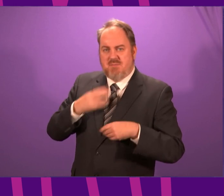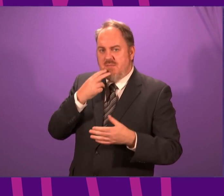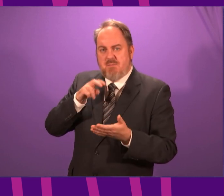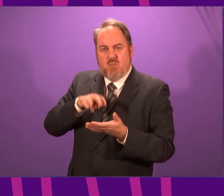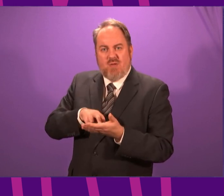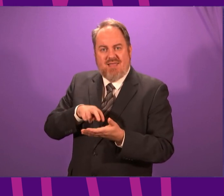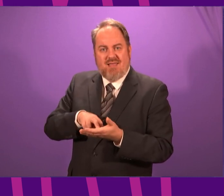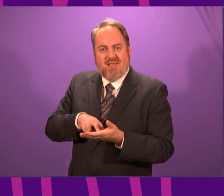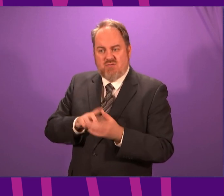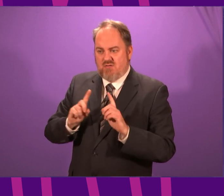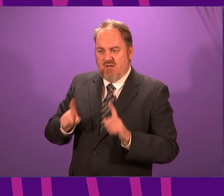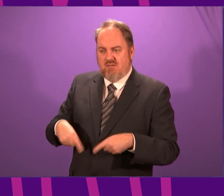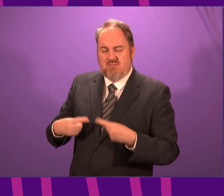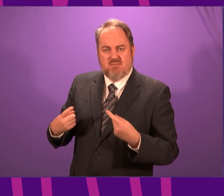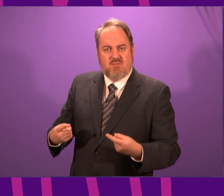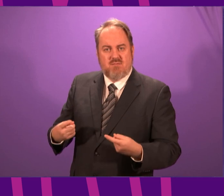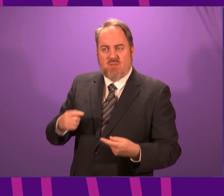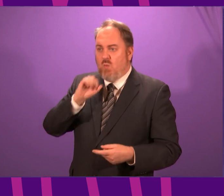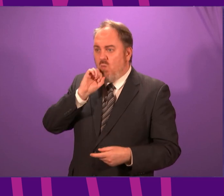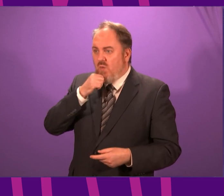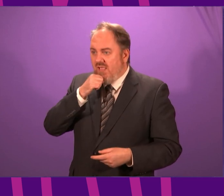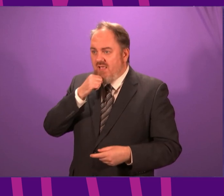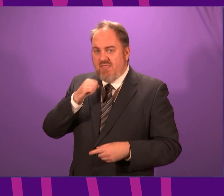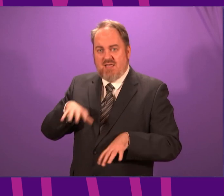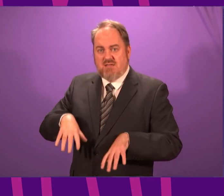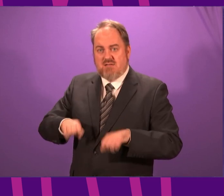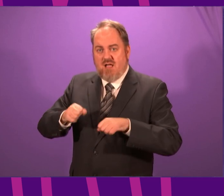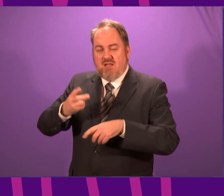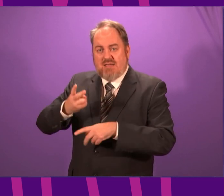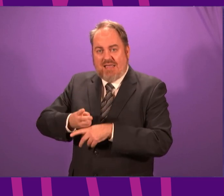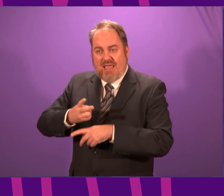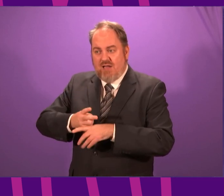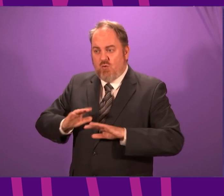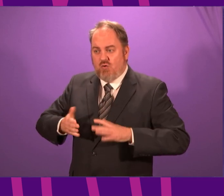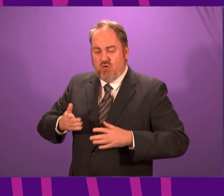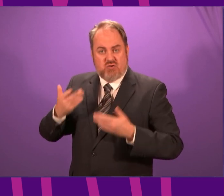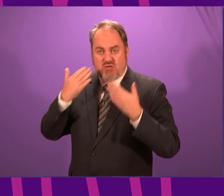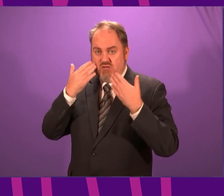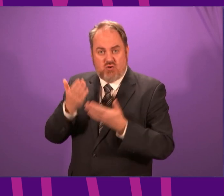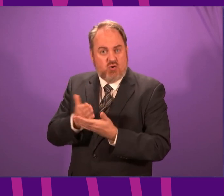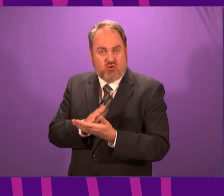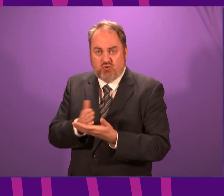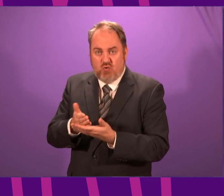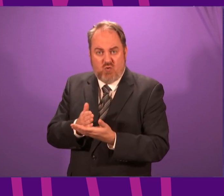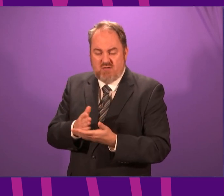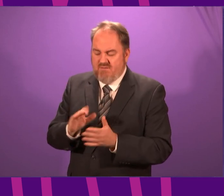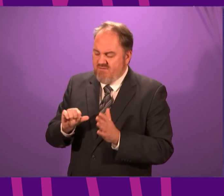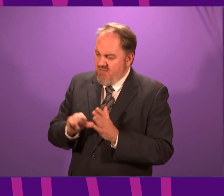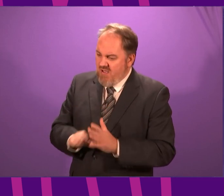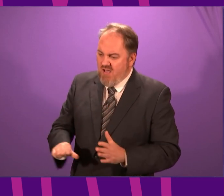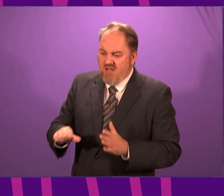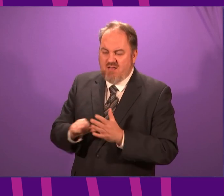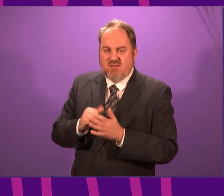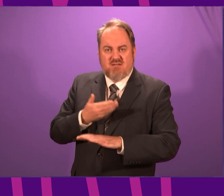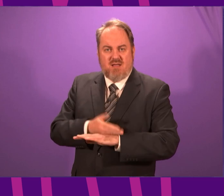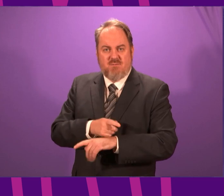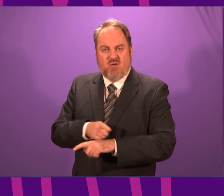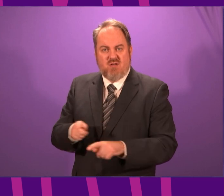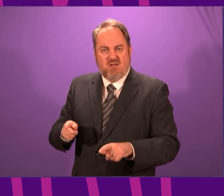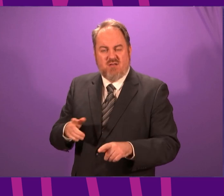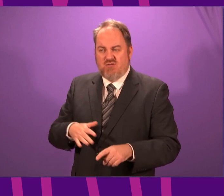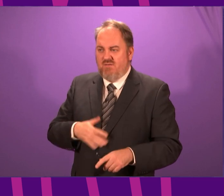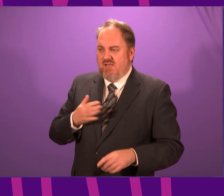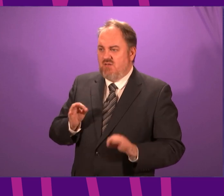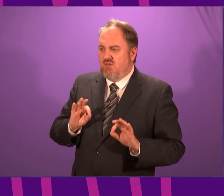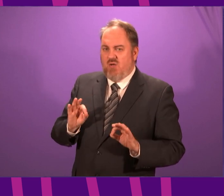knowledge or if they will ever operate again. It's very difficult for her, and she says she has to offer some